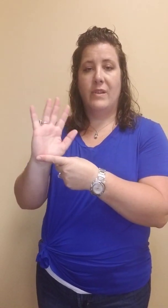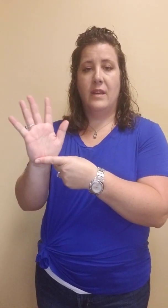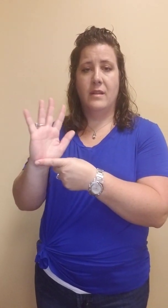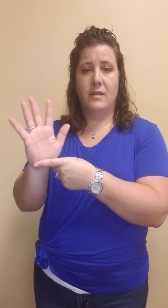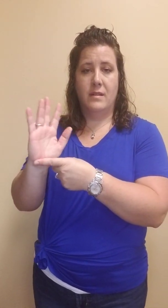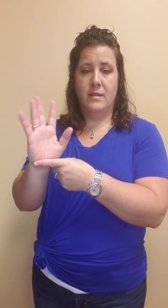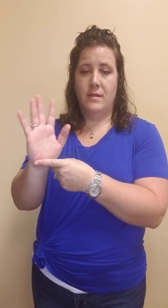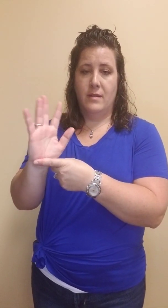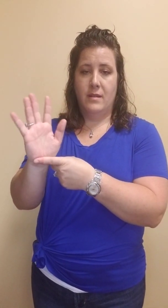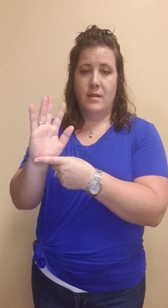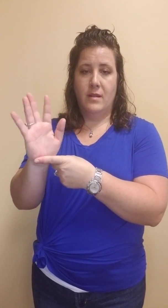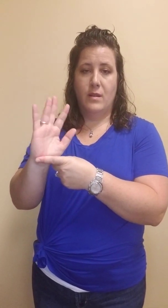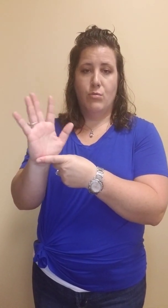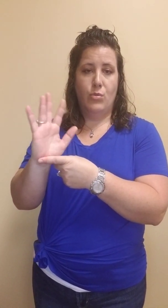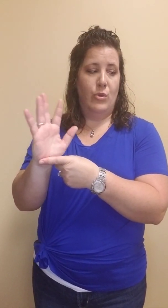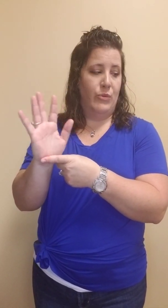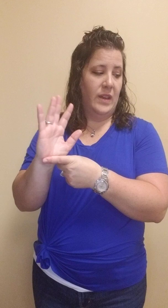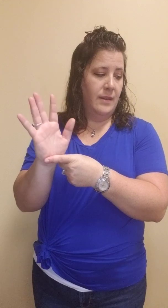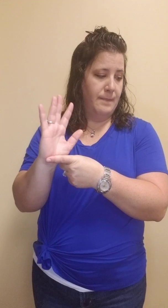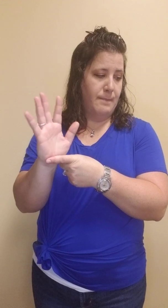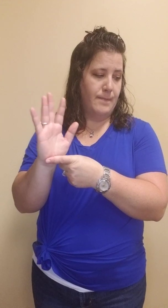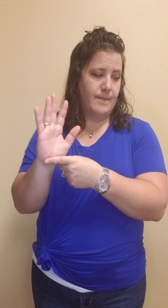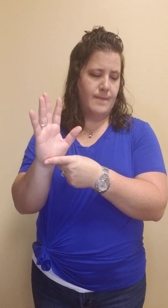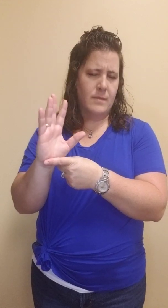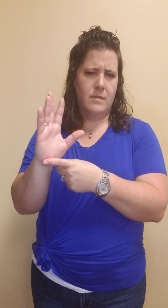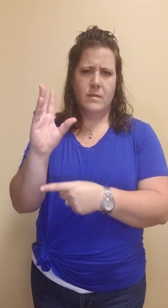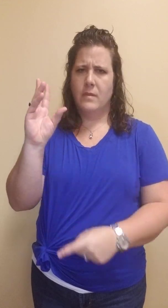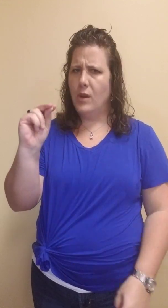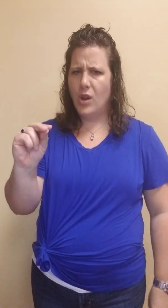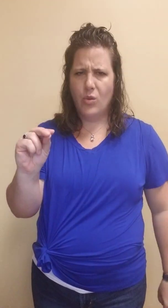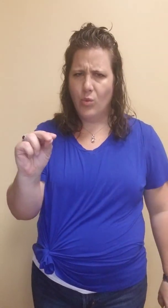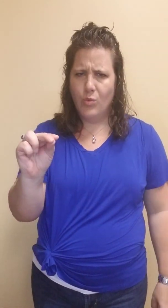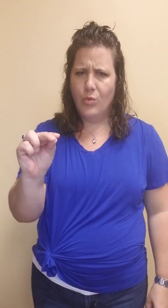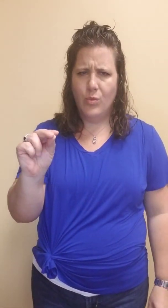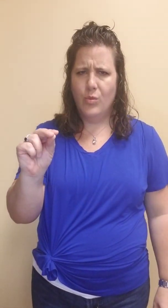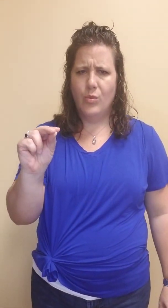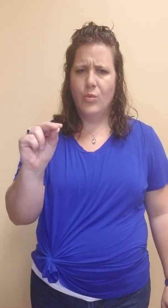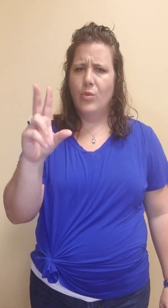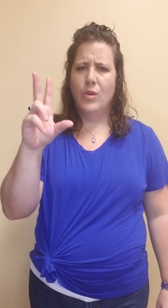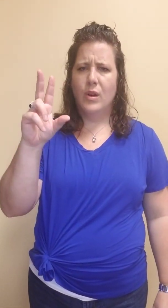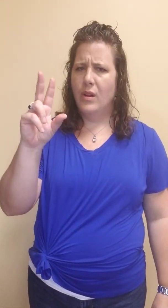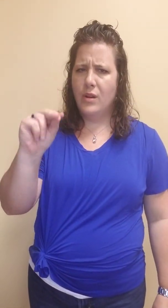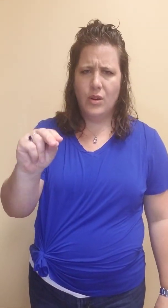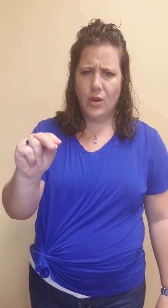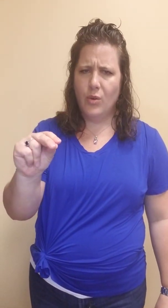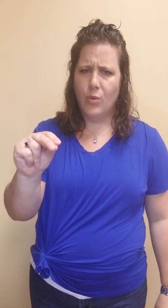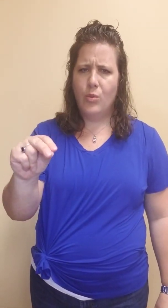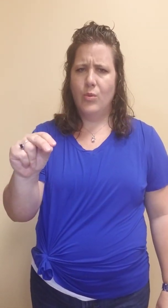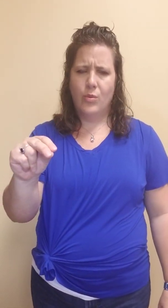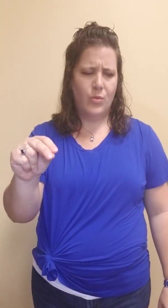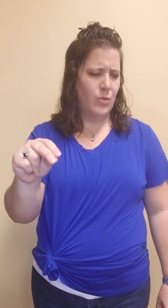Movie, movie. No, no,